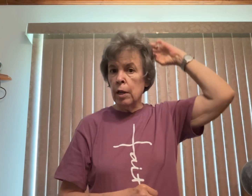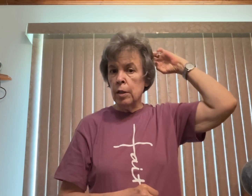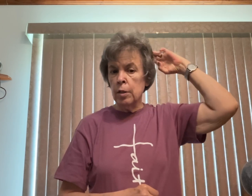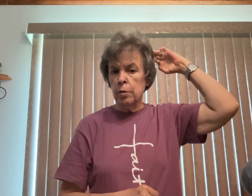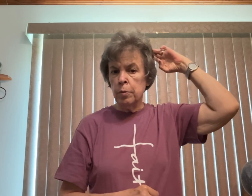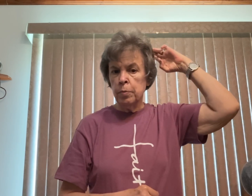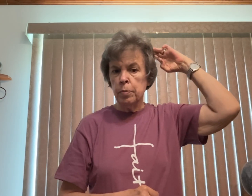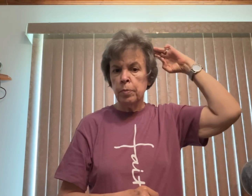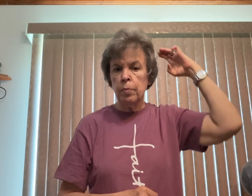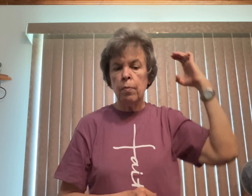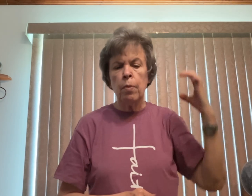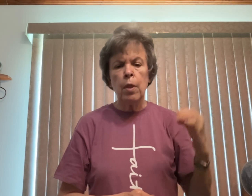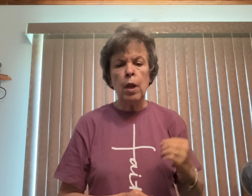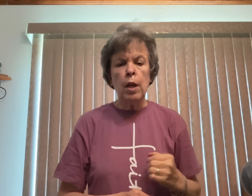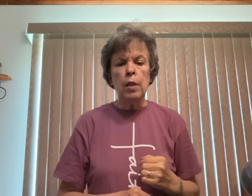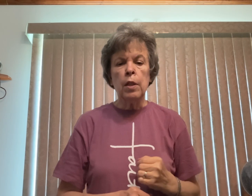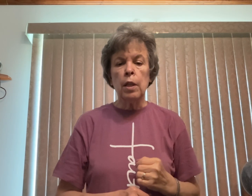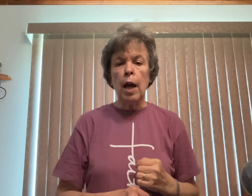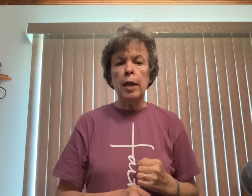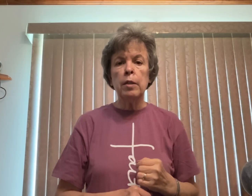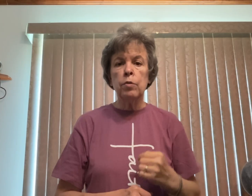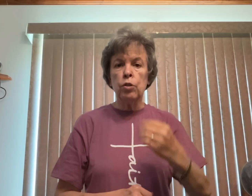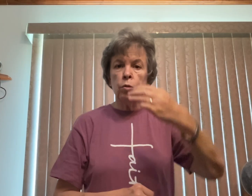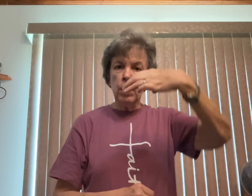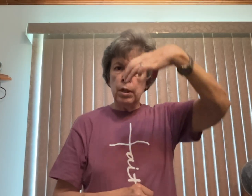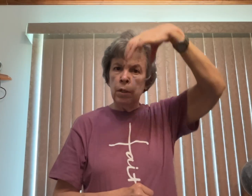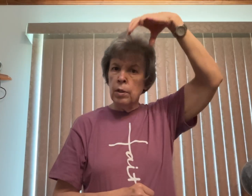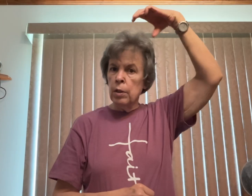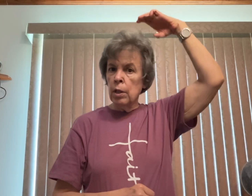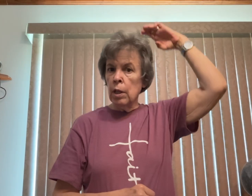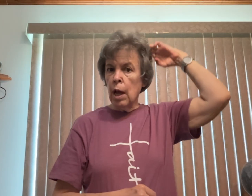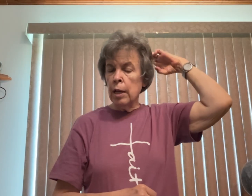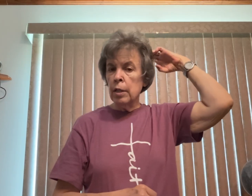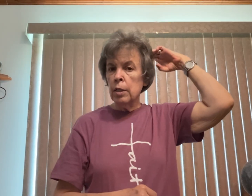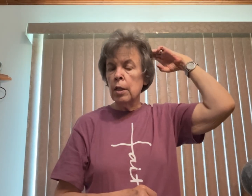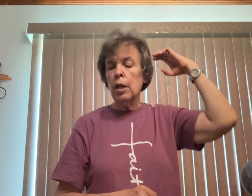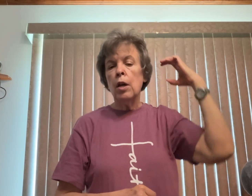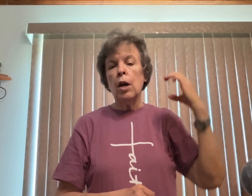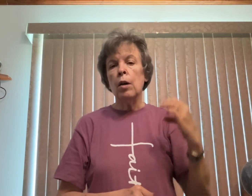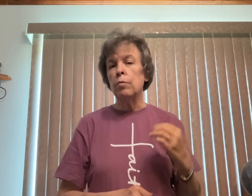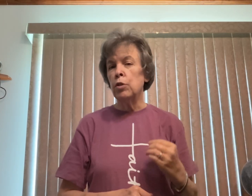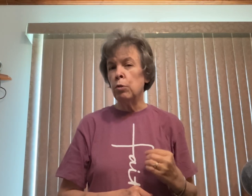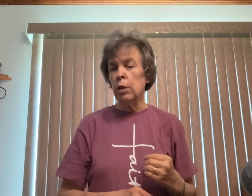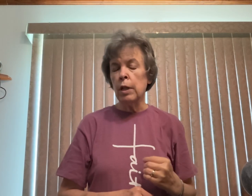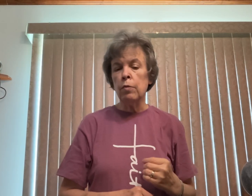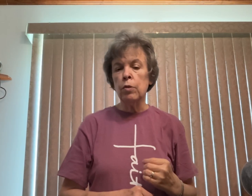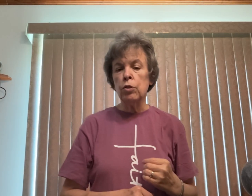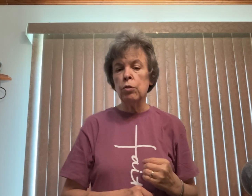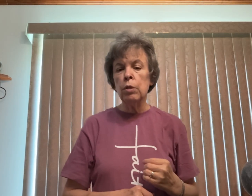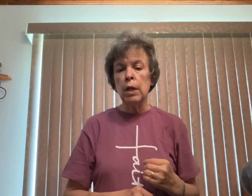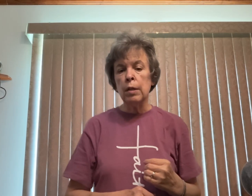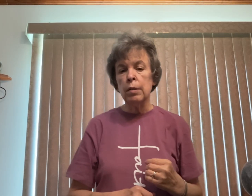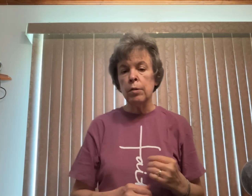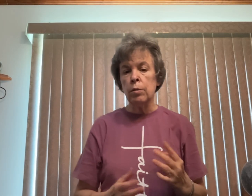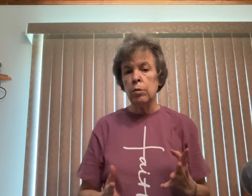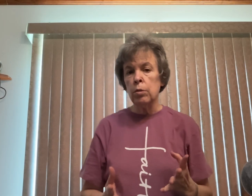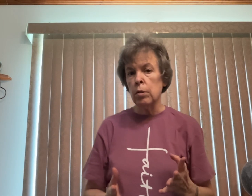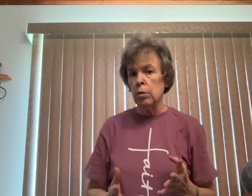lion. The Lion of Judah, the Lion of Judah. Now for Judah, there's,